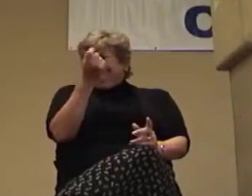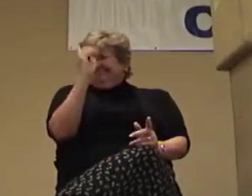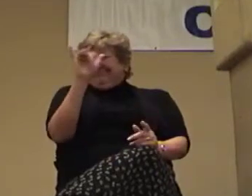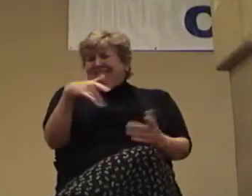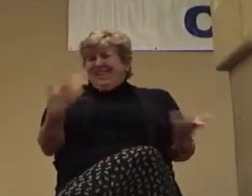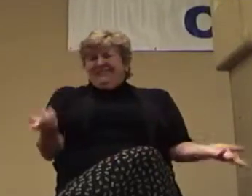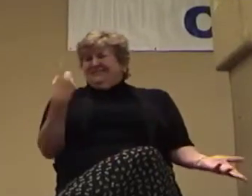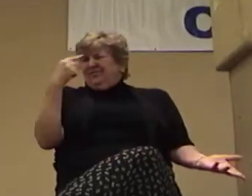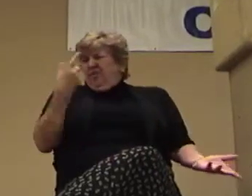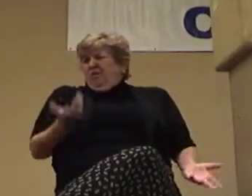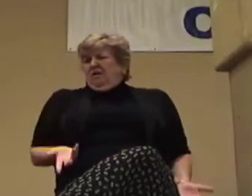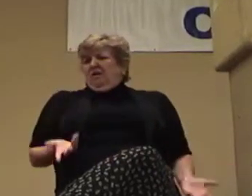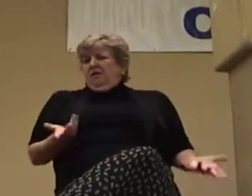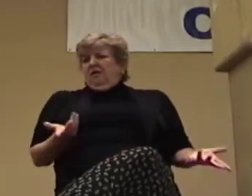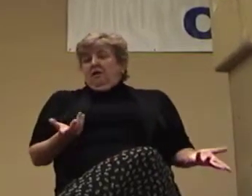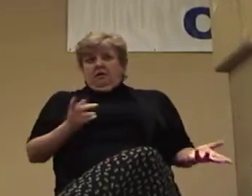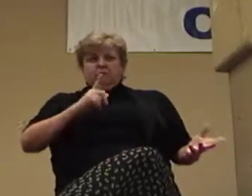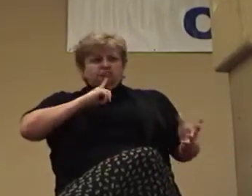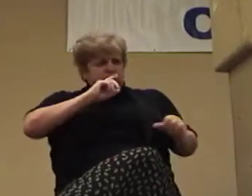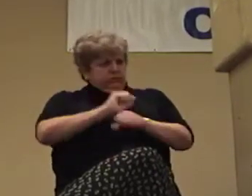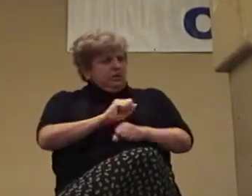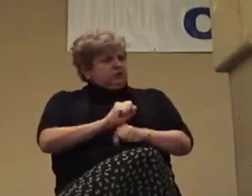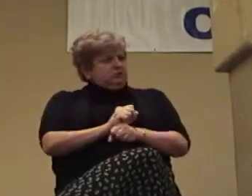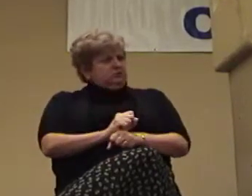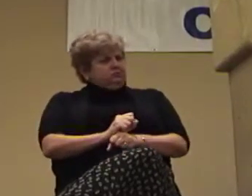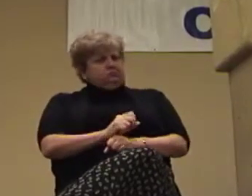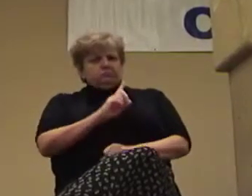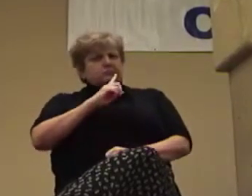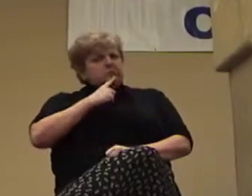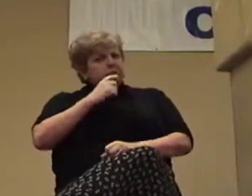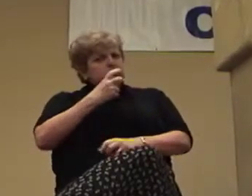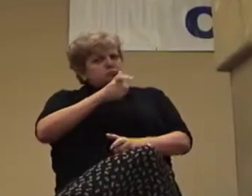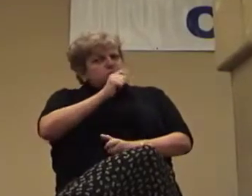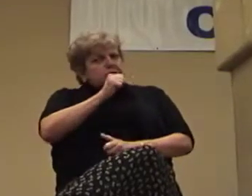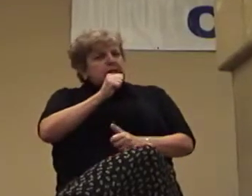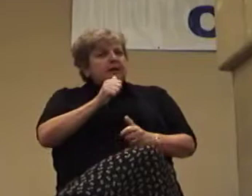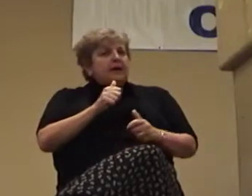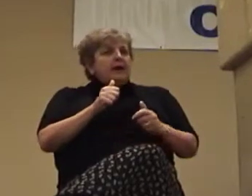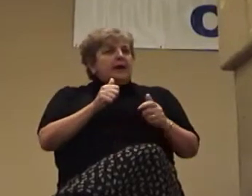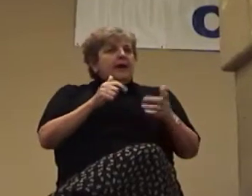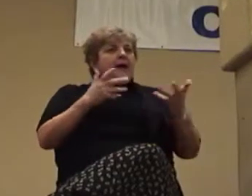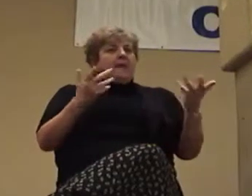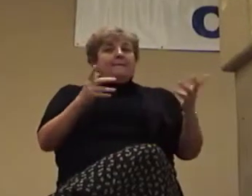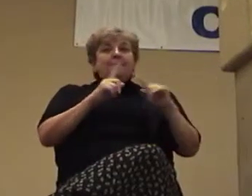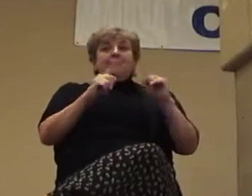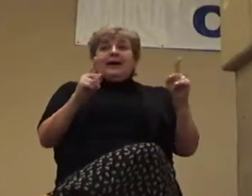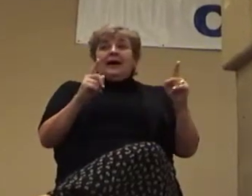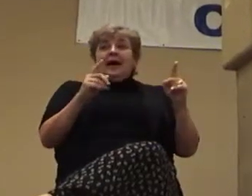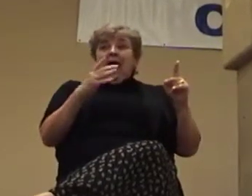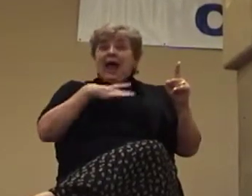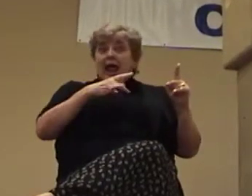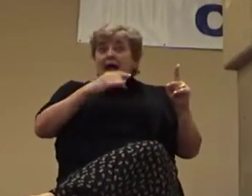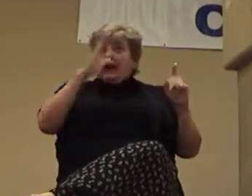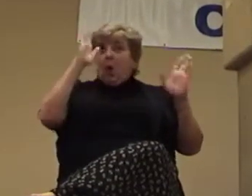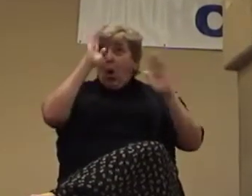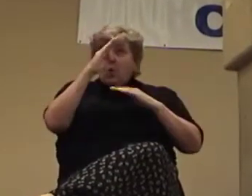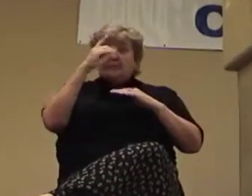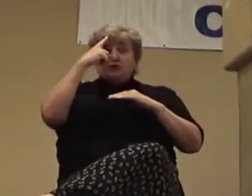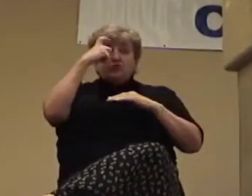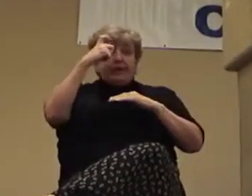And I'm the type of drunk that can have hopes and dreams, but if you don't bring them within a 3-block radius, we're just not going to know